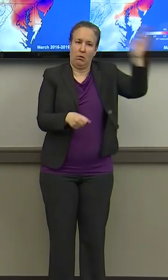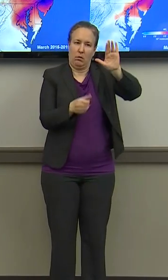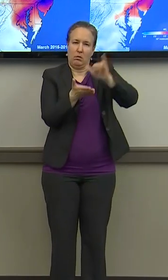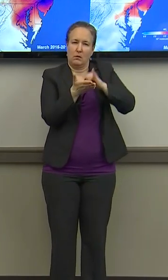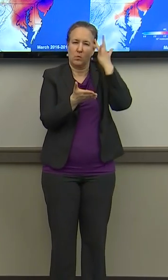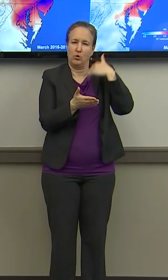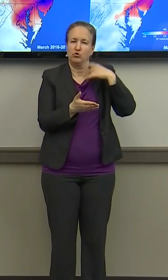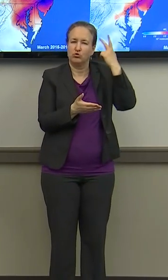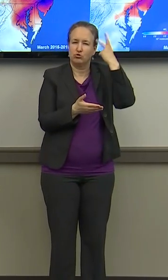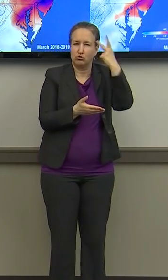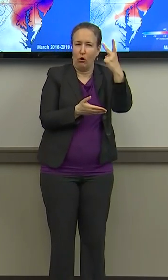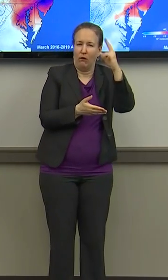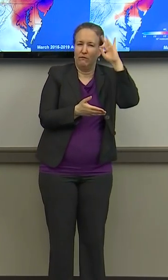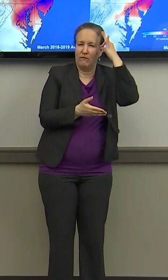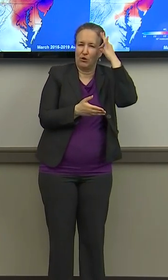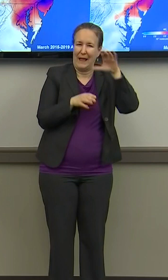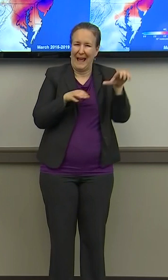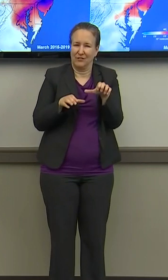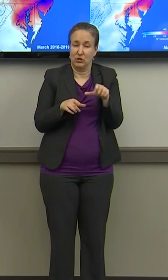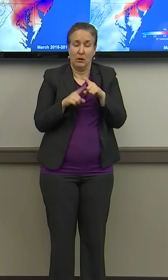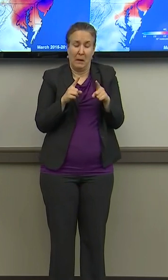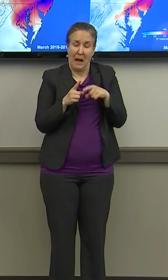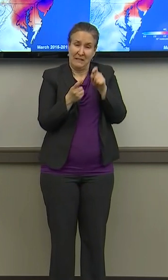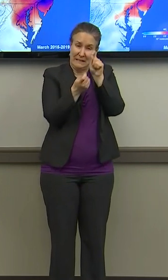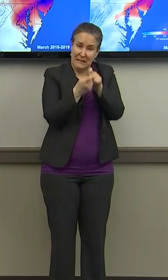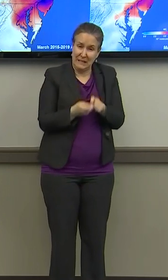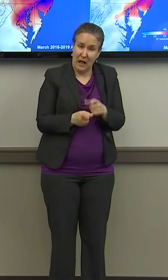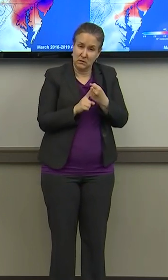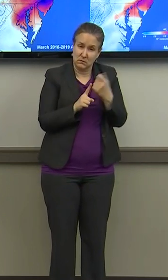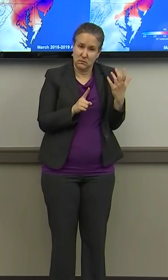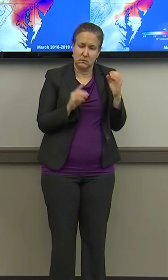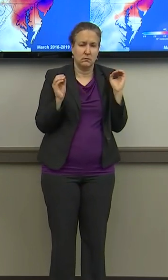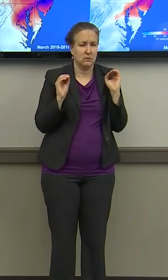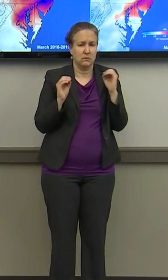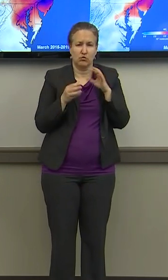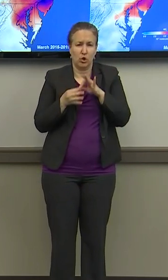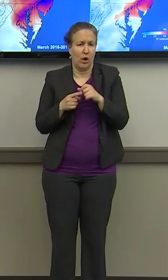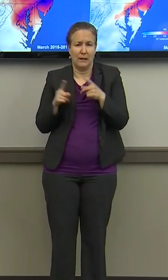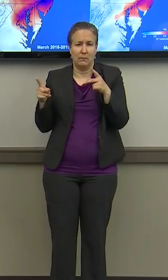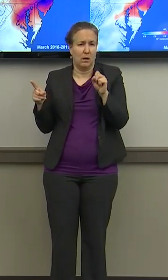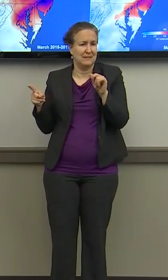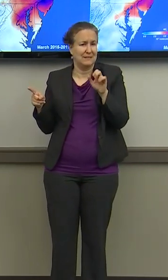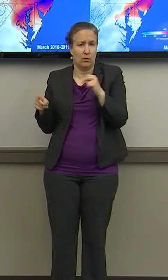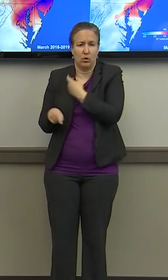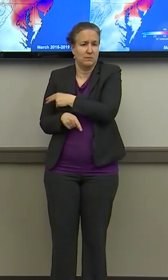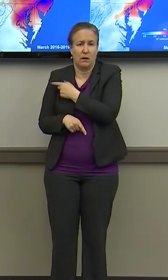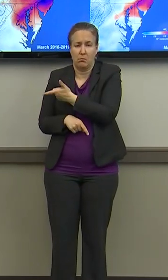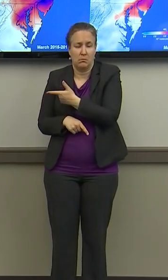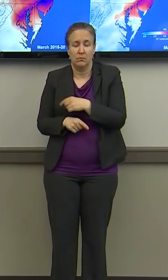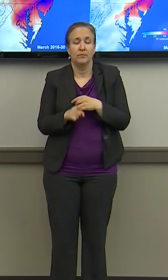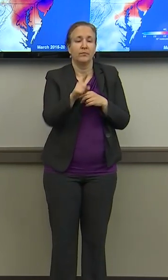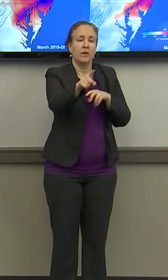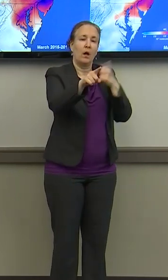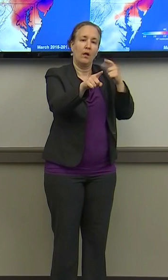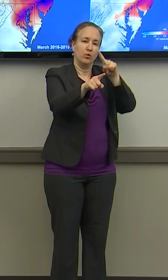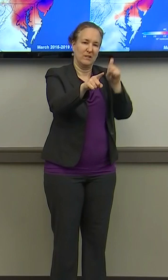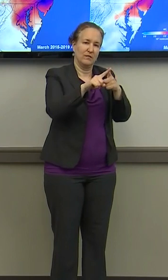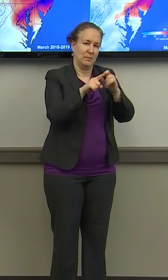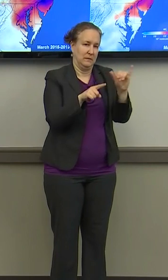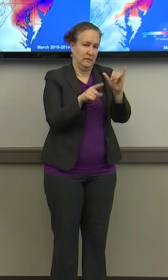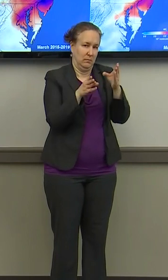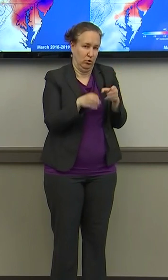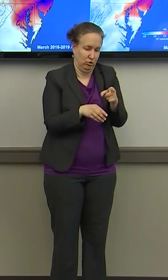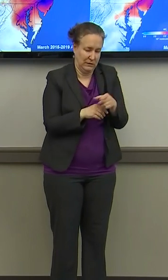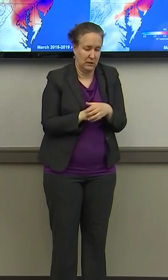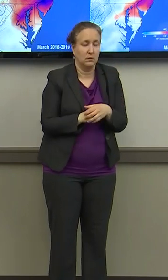it, but I don't have the specifics in terms of Pottstown Hospital. Another question from Pete Reiner from